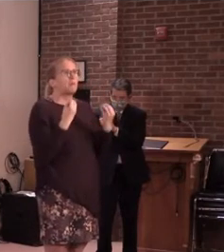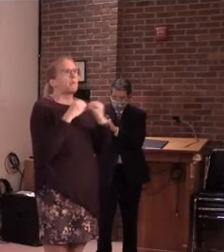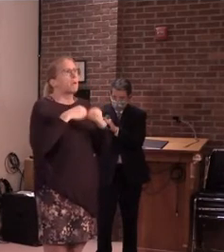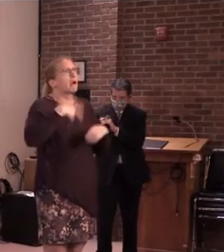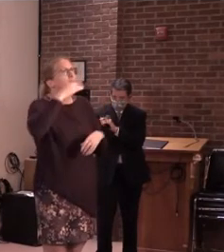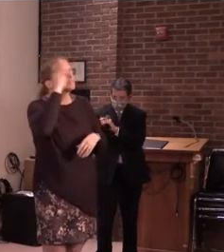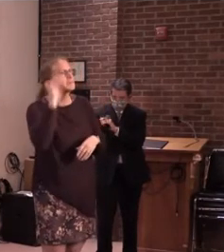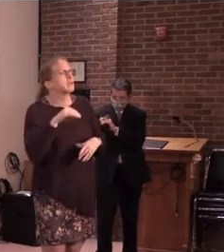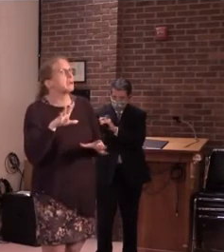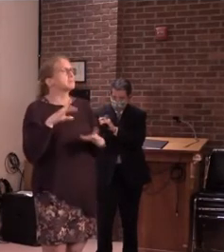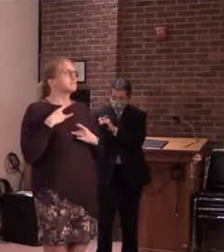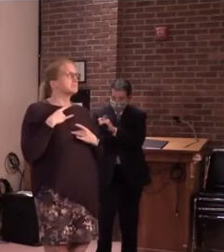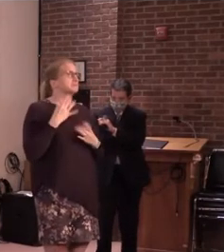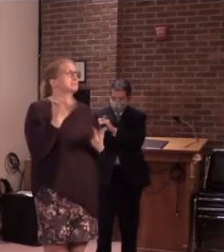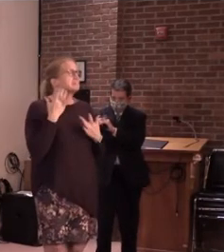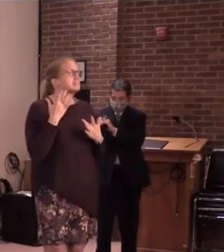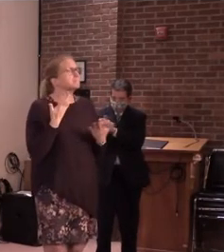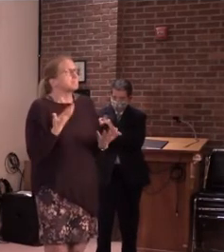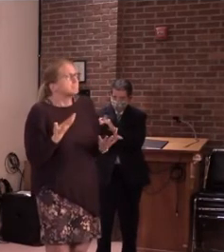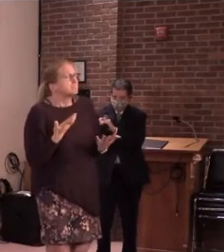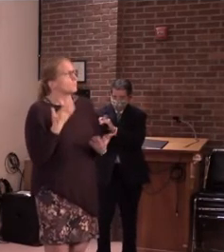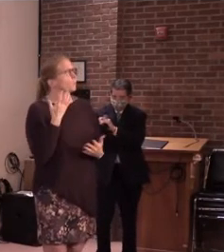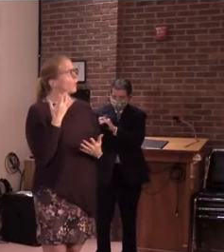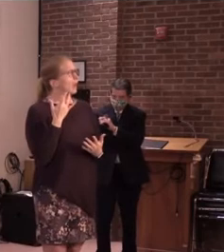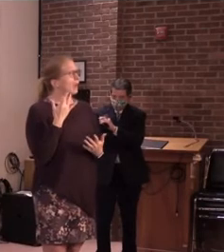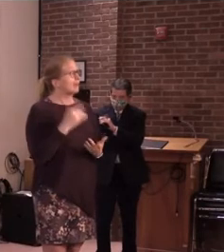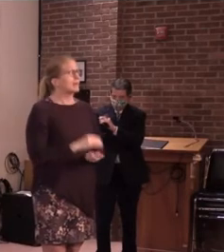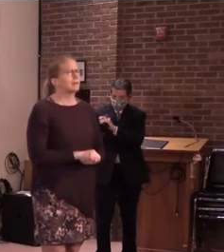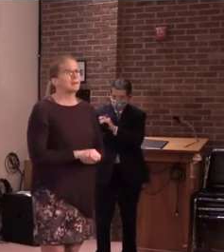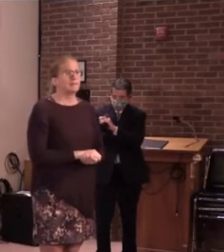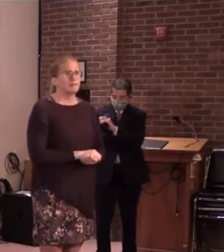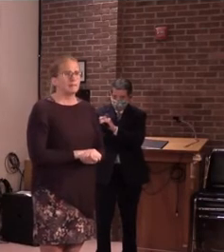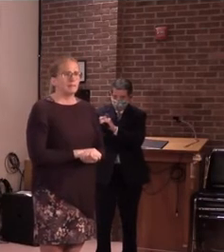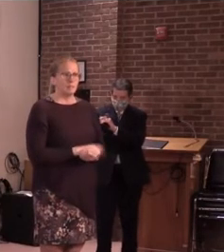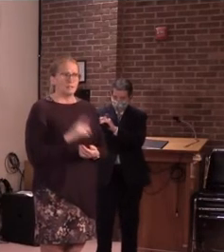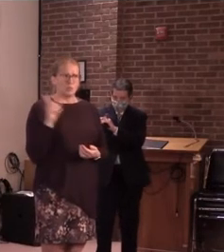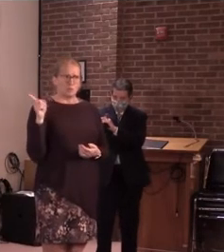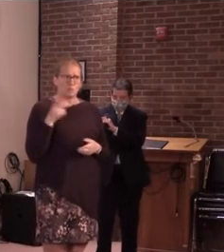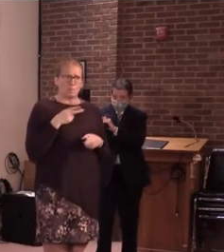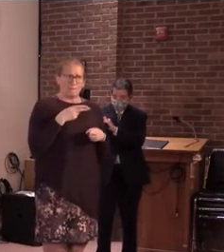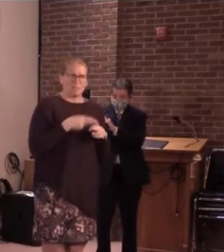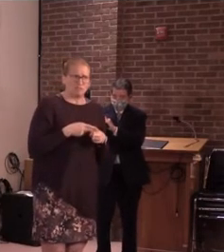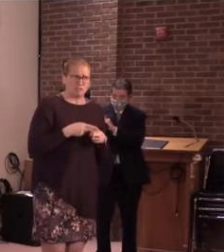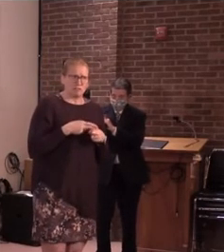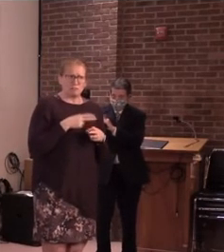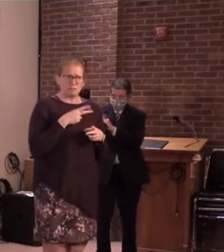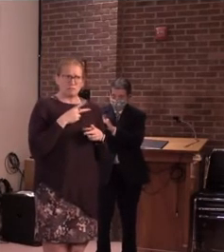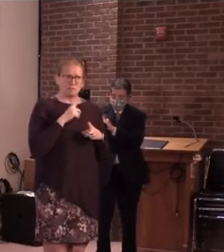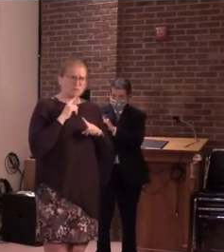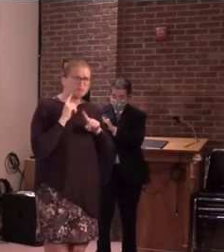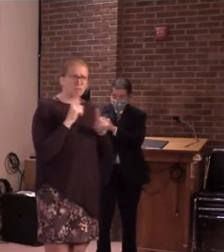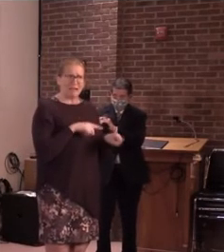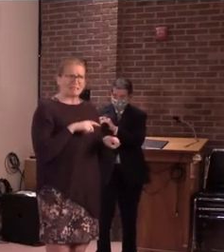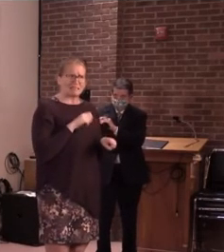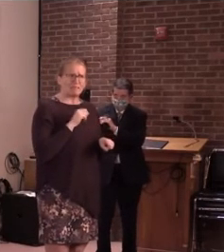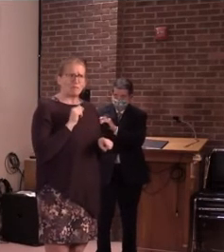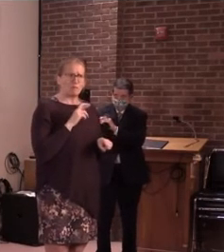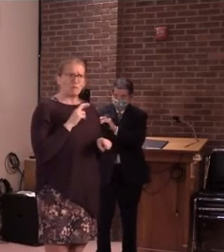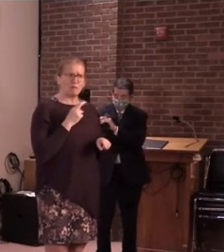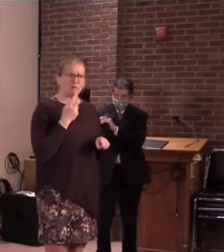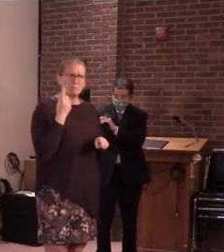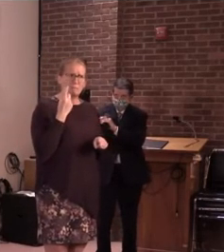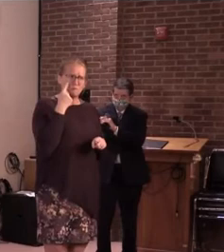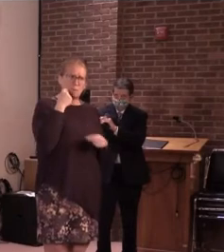not sure if you mentioned there was a directive on this point. Yeah, it was only to